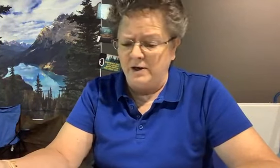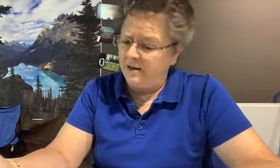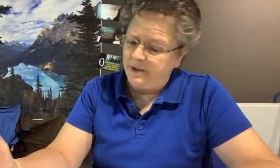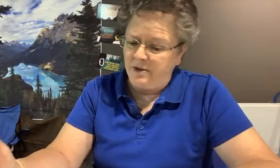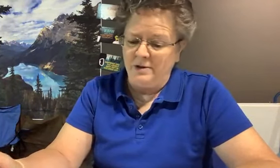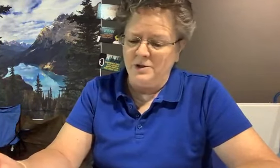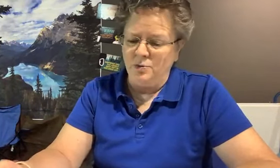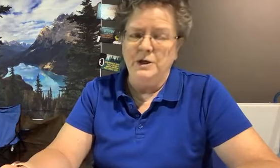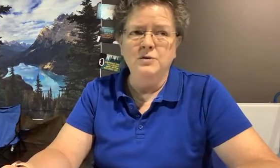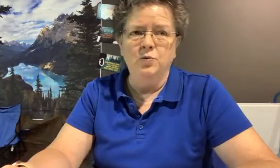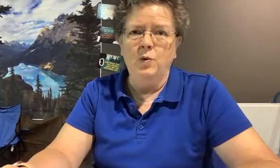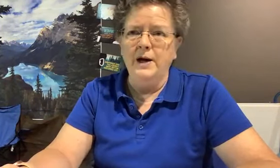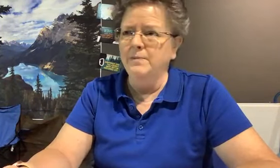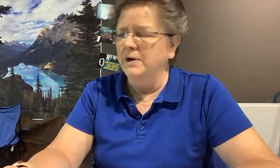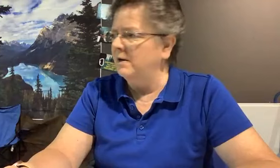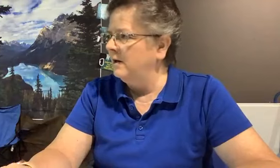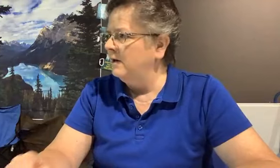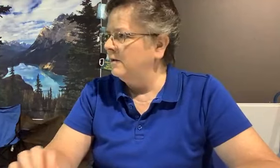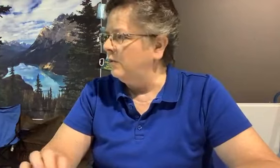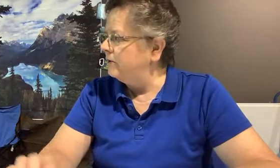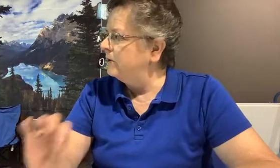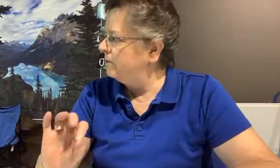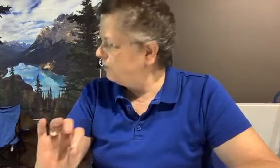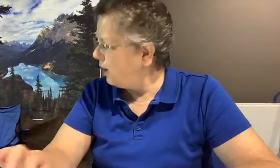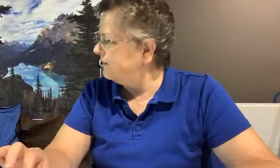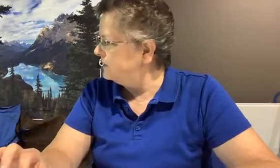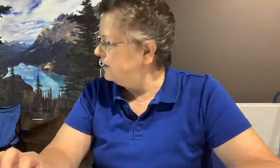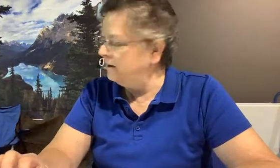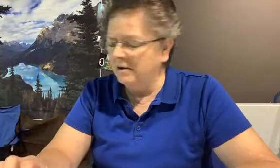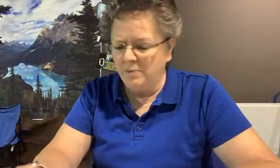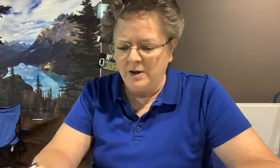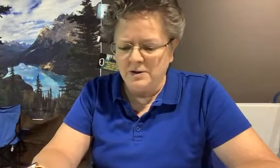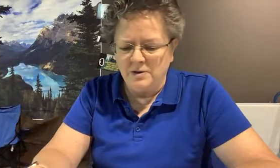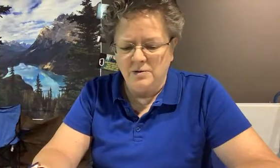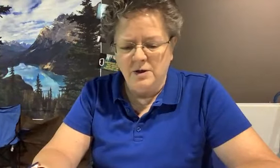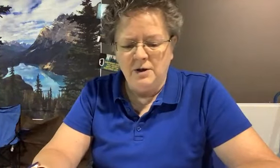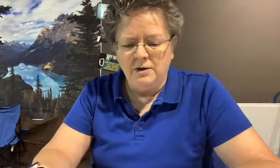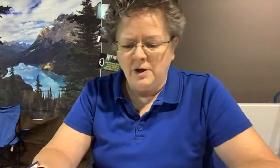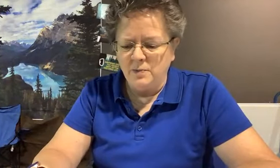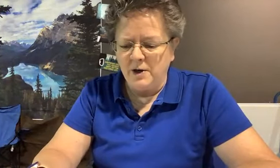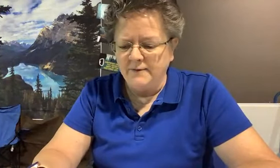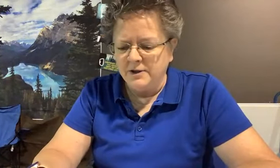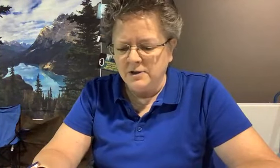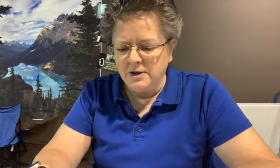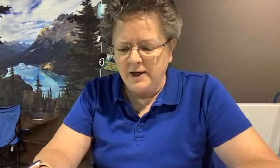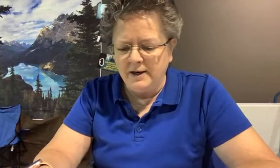Zechariah, but no, he's right up there with prophecy compared to the other prophets.